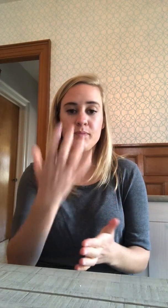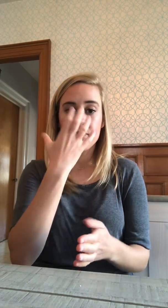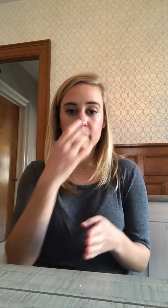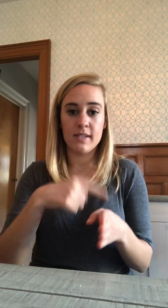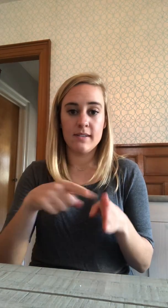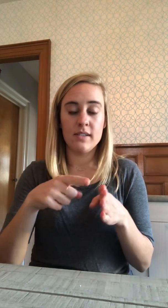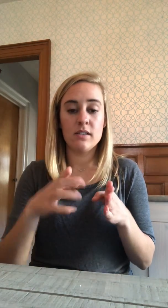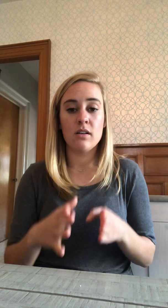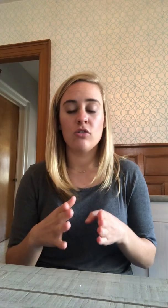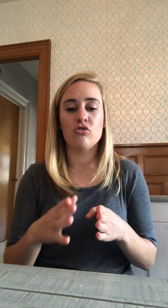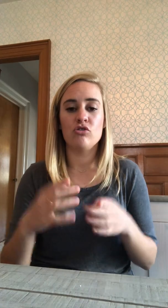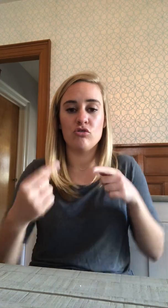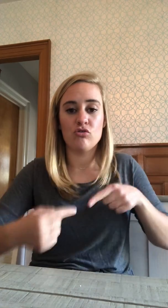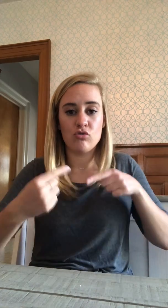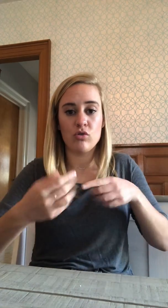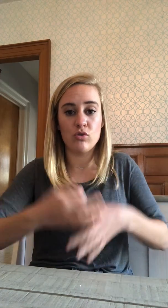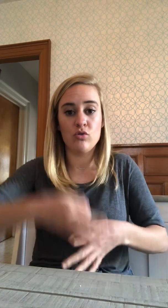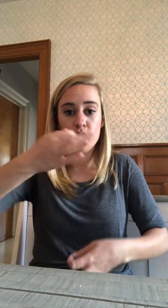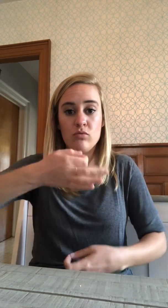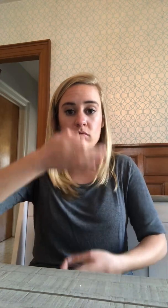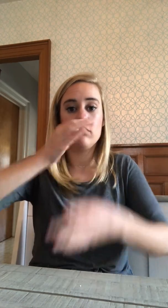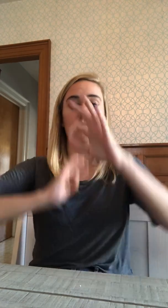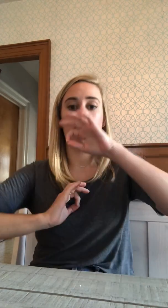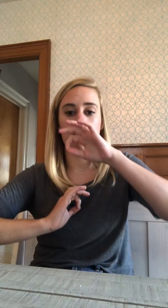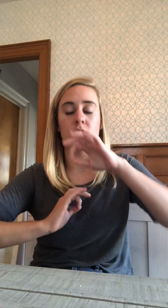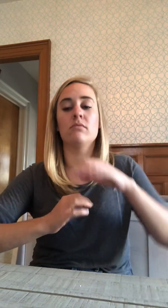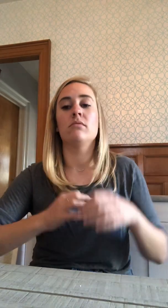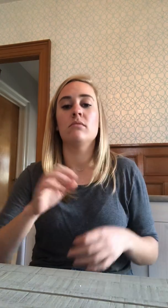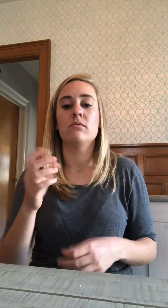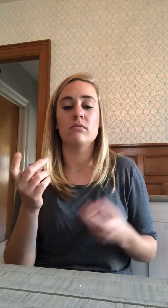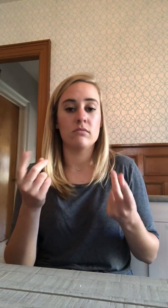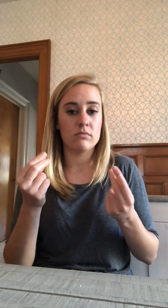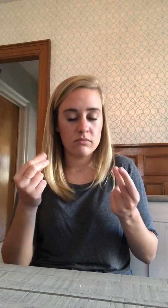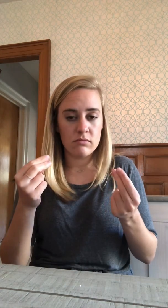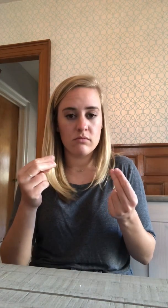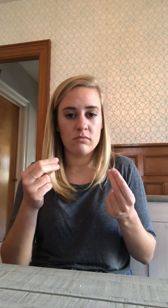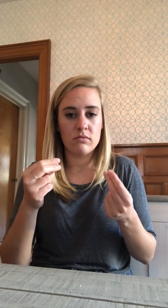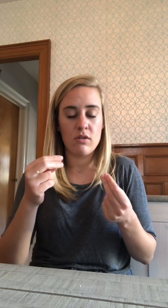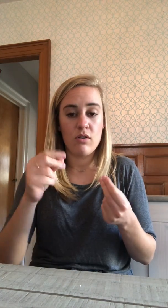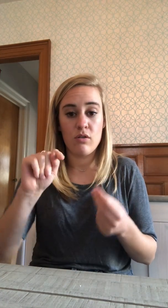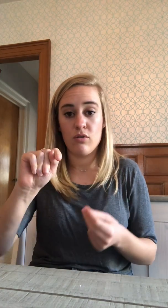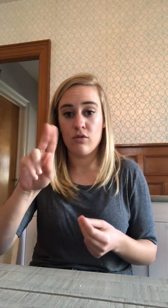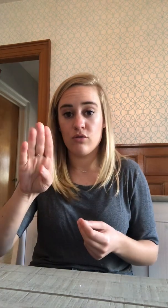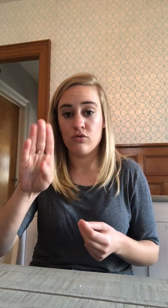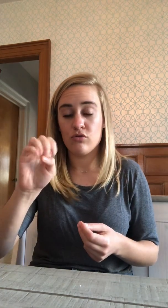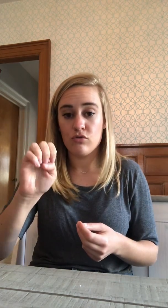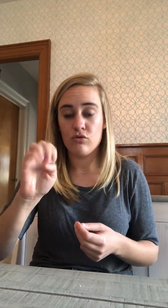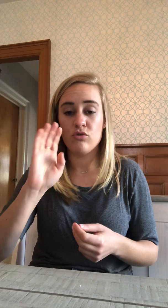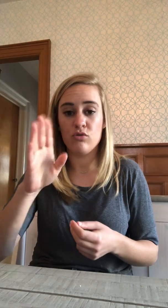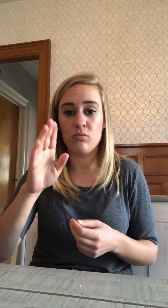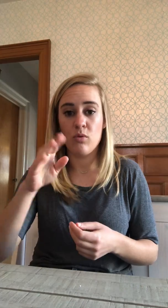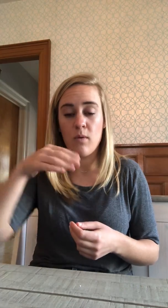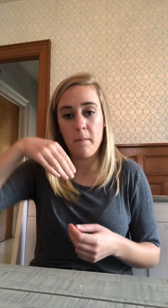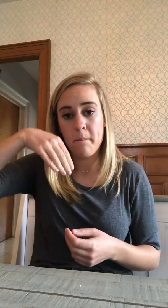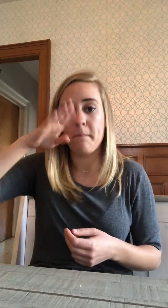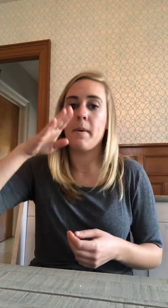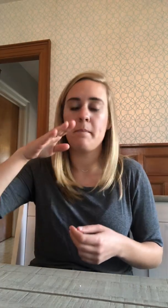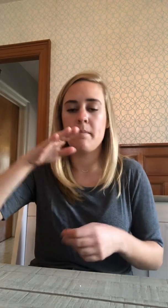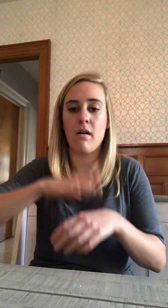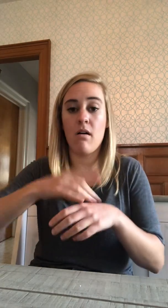intubating a patient and they crank the tube or they crank the forceps against the anterior teeth and they cause tooth damage.